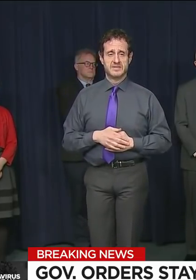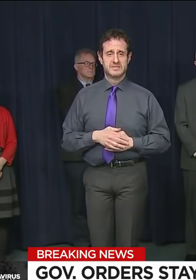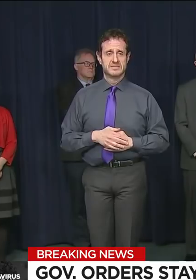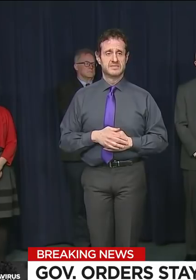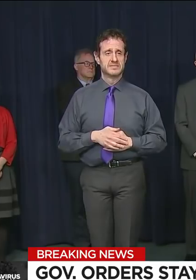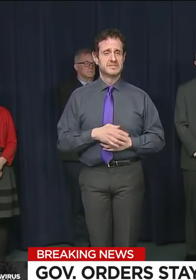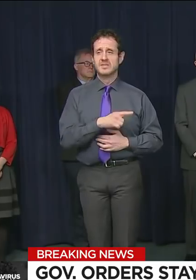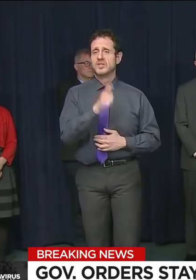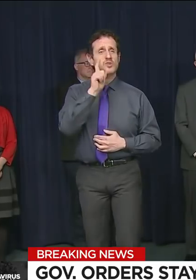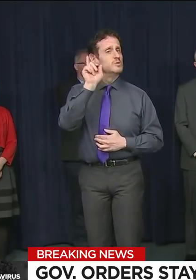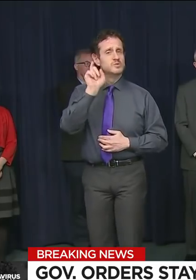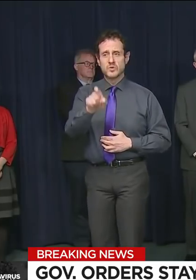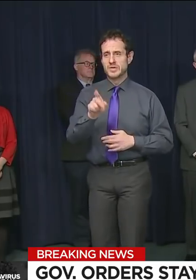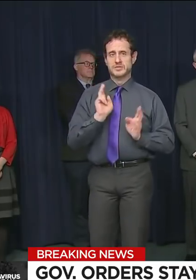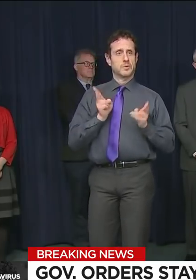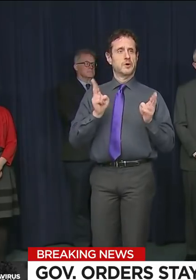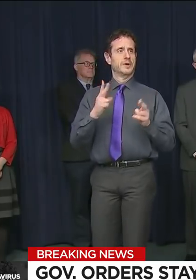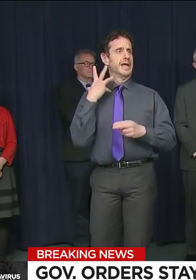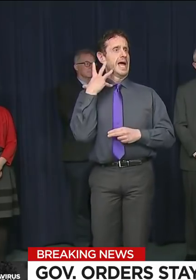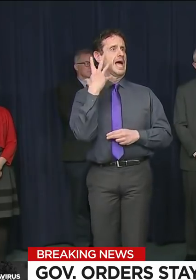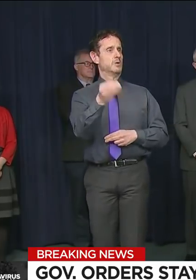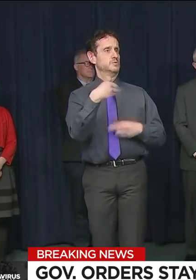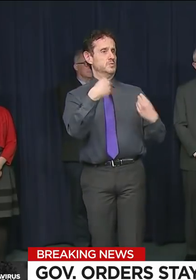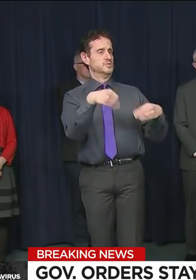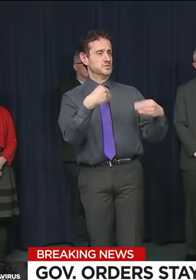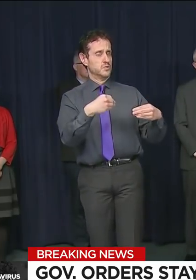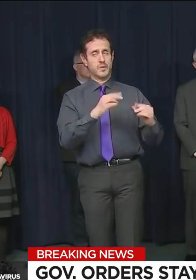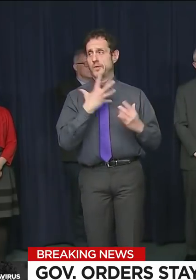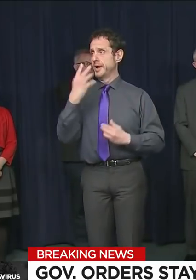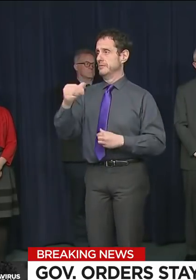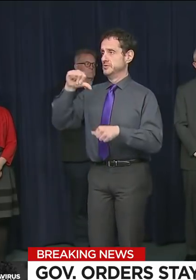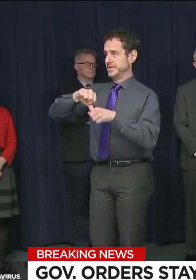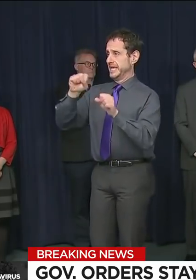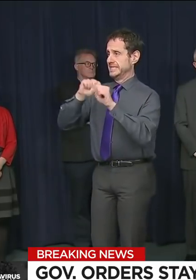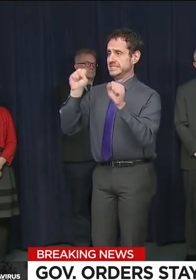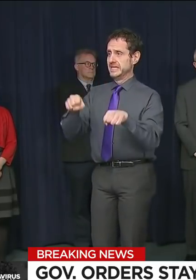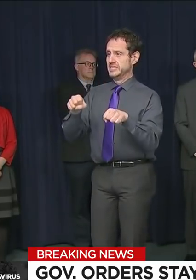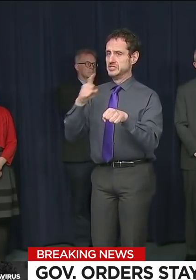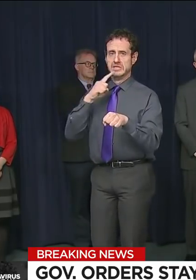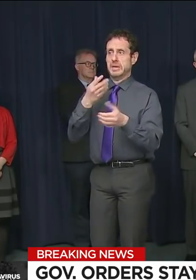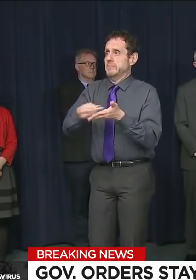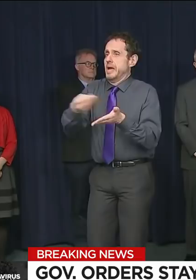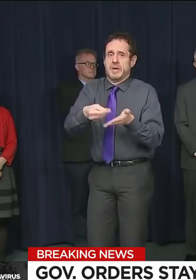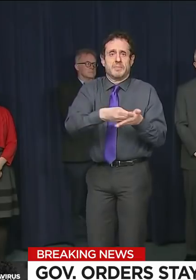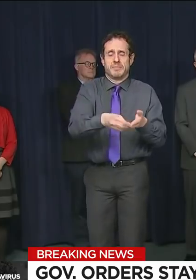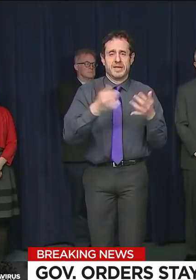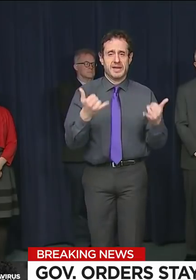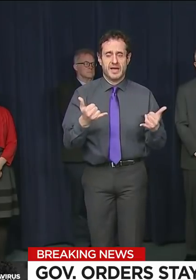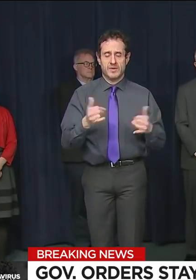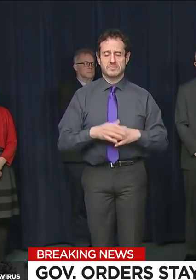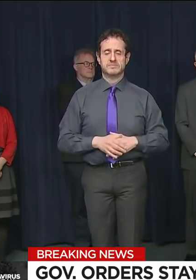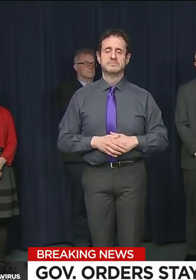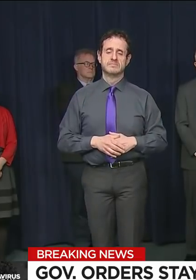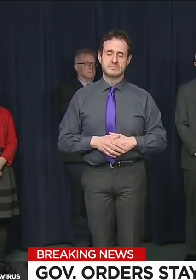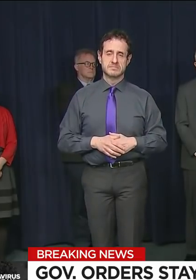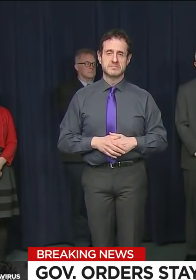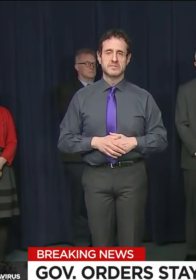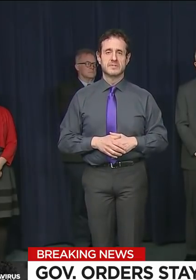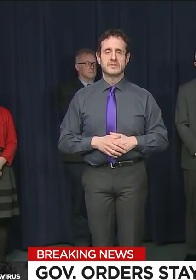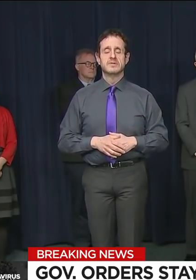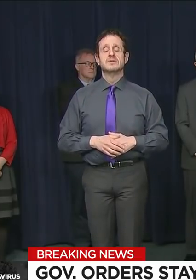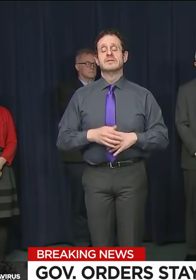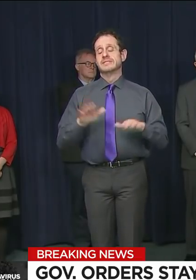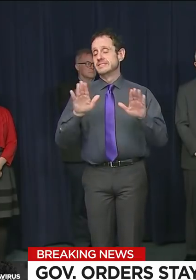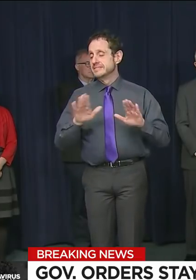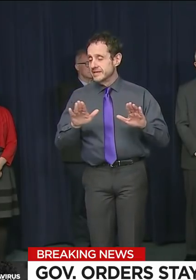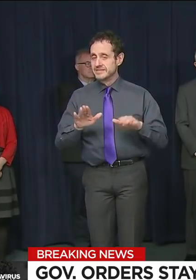need to rush out to a grocery store or gas station. On Sunday and Monday and Tuesday and